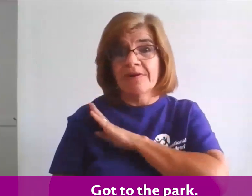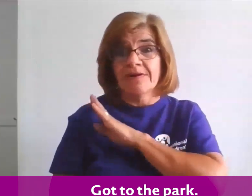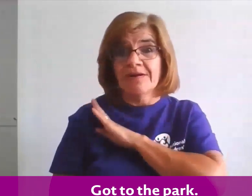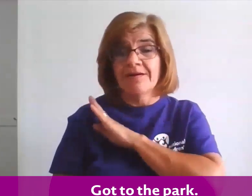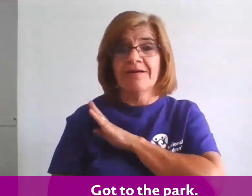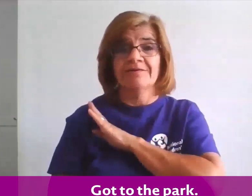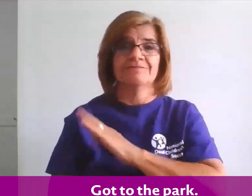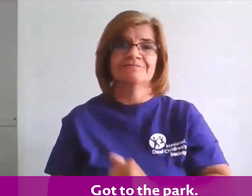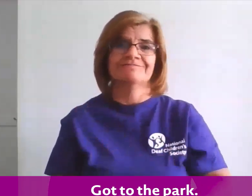Go to the park.